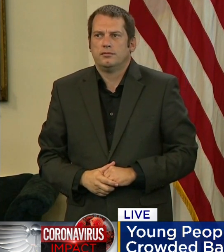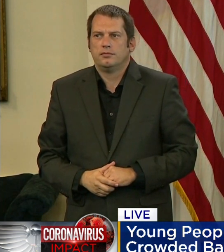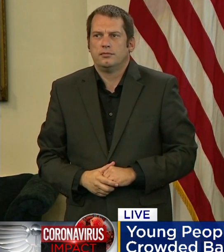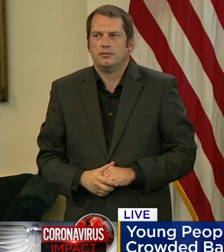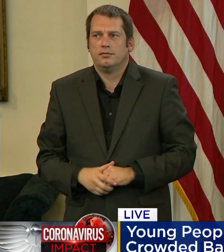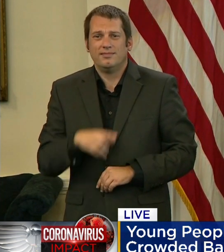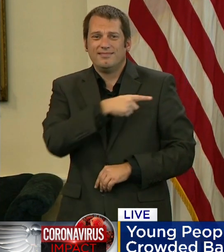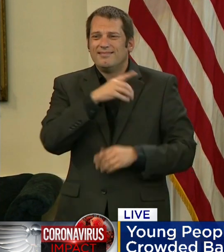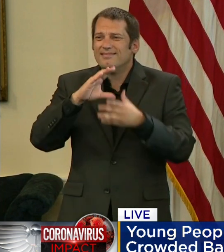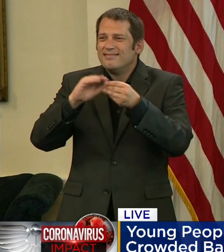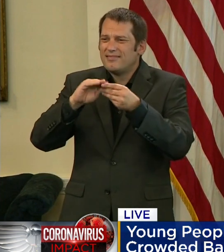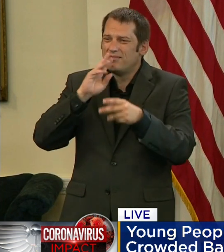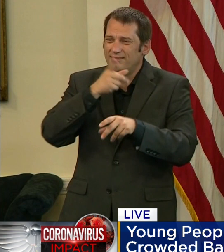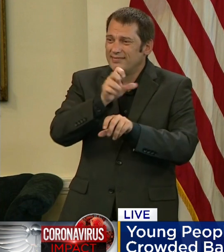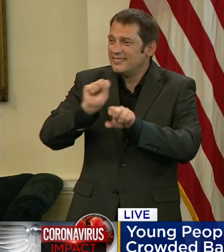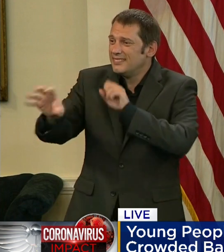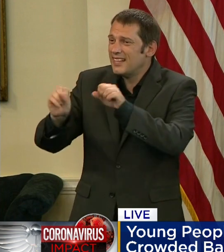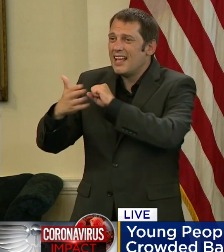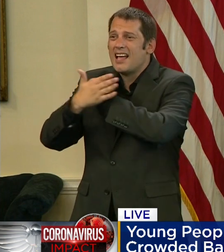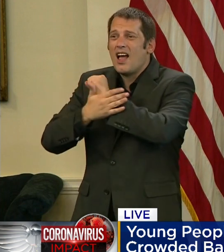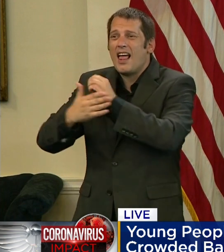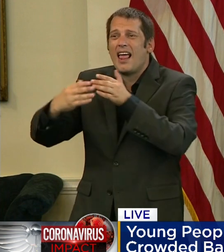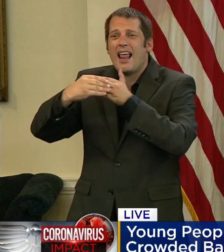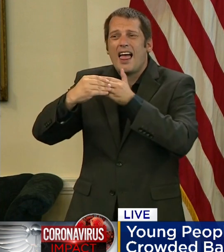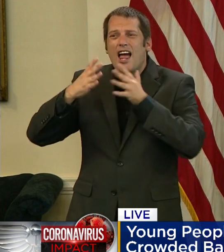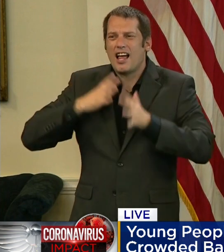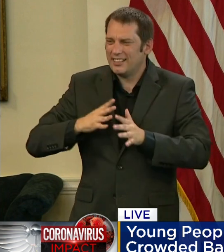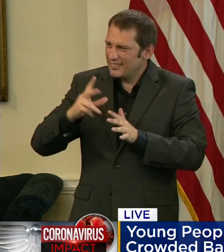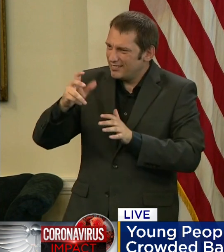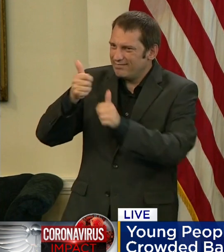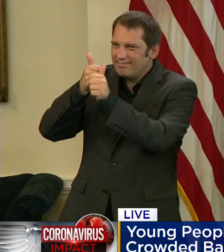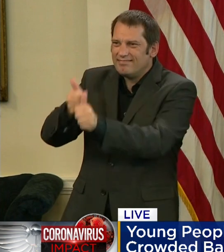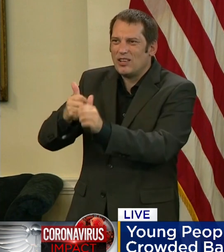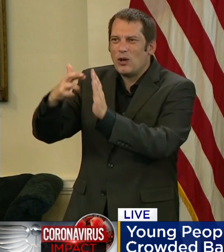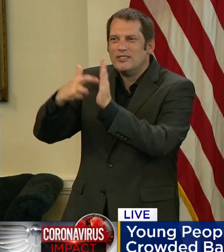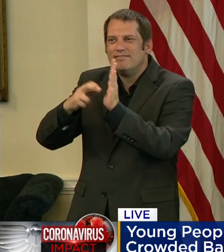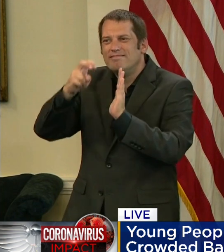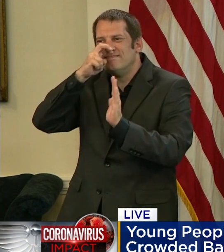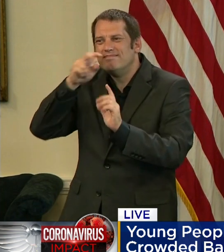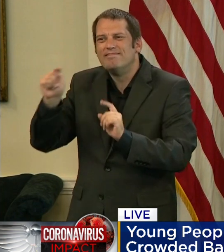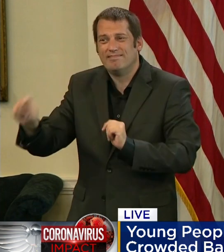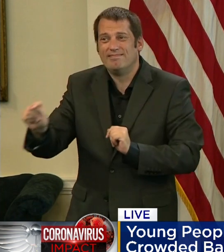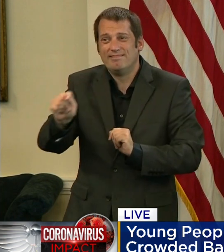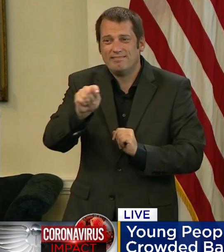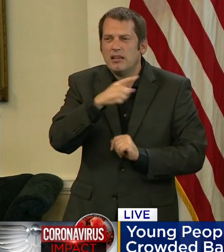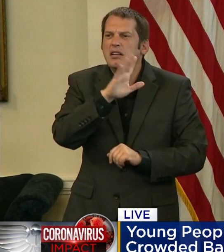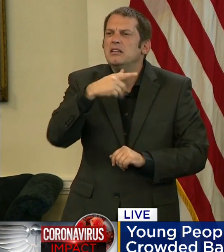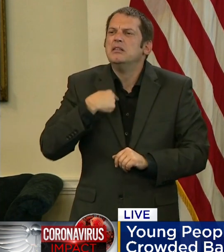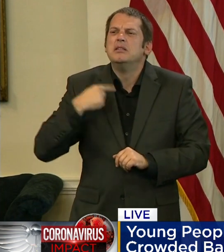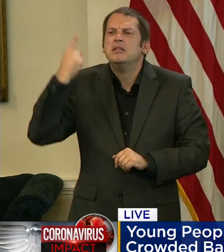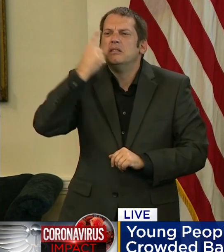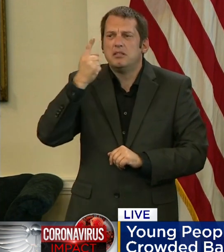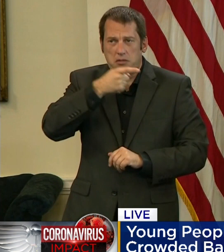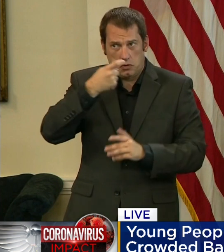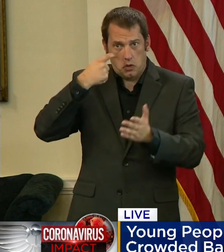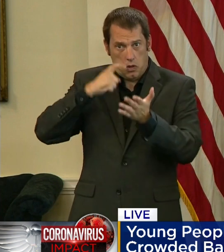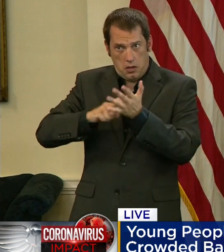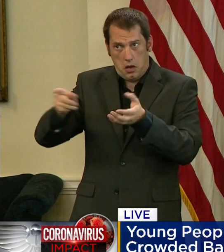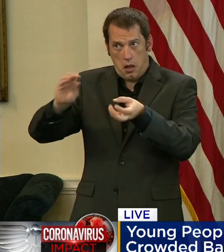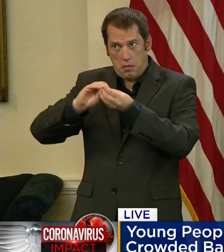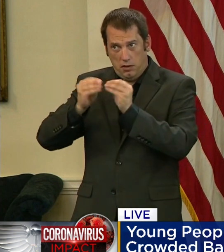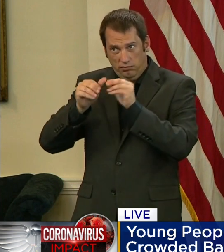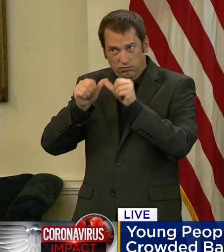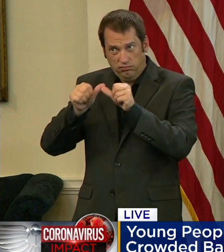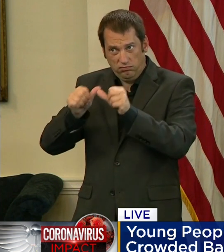from any of them? And if you see numbers continue to go up in certain jurisdictions, you send another letter saying, we'll find them